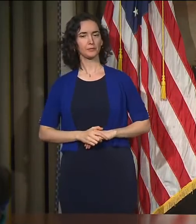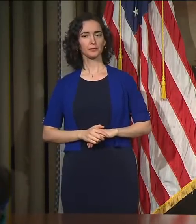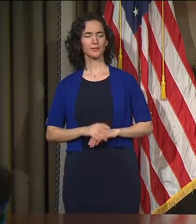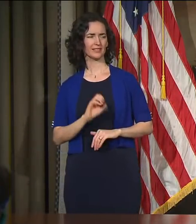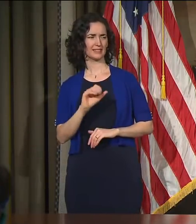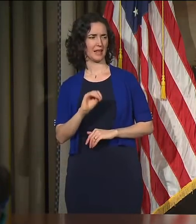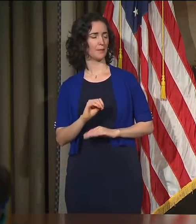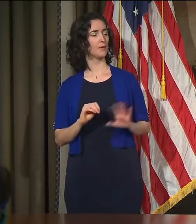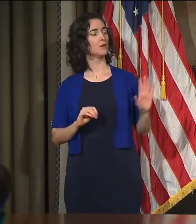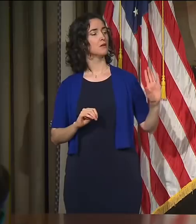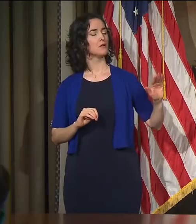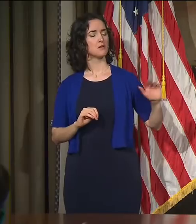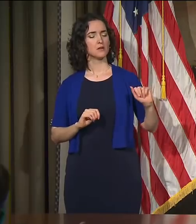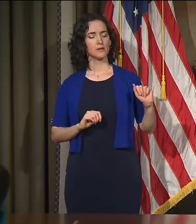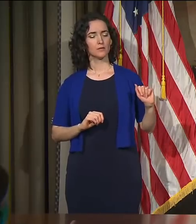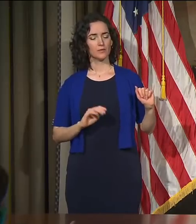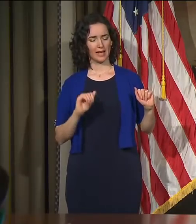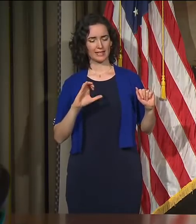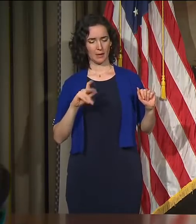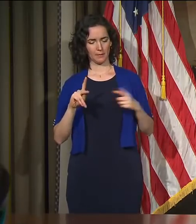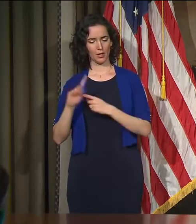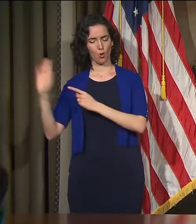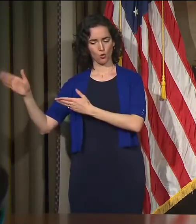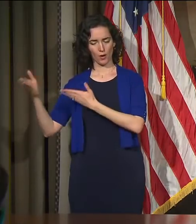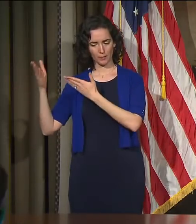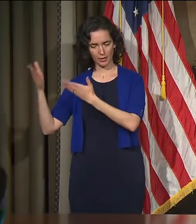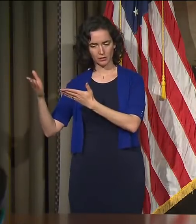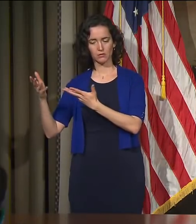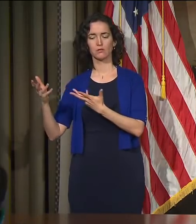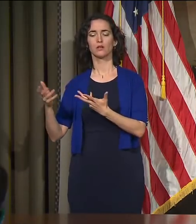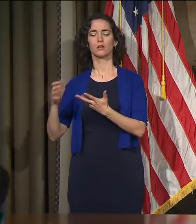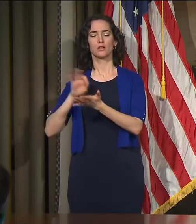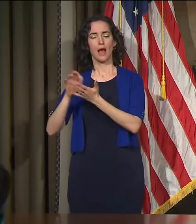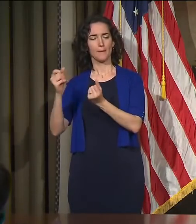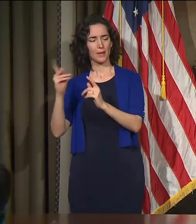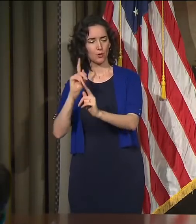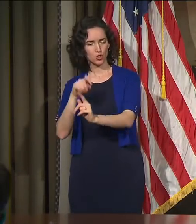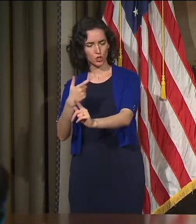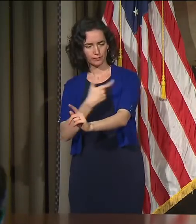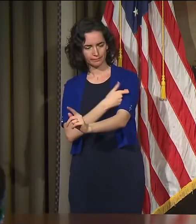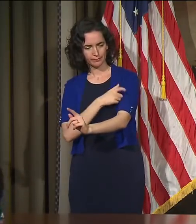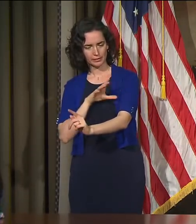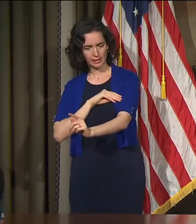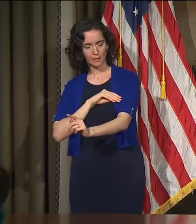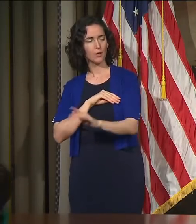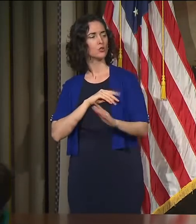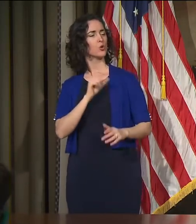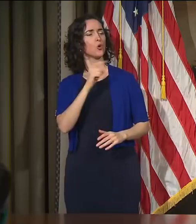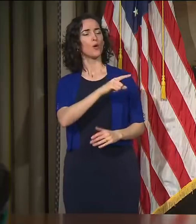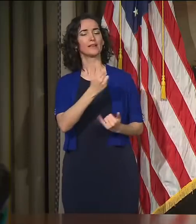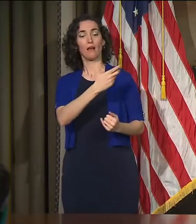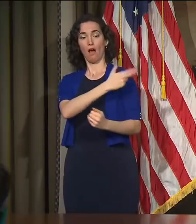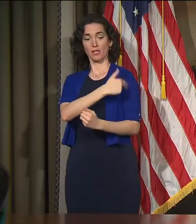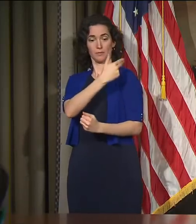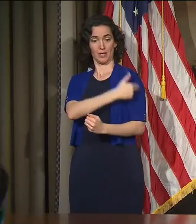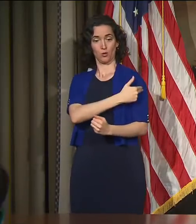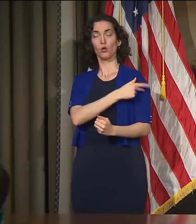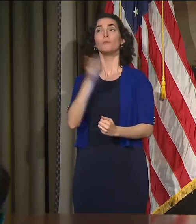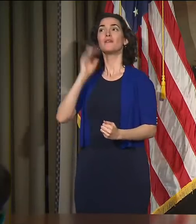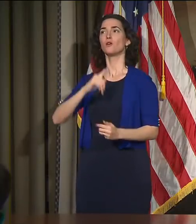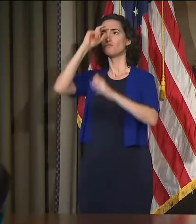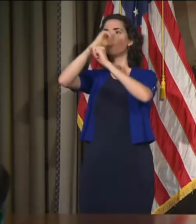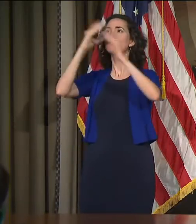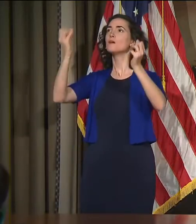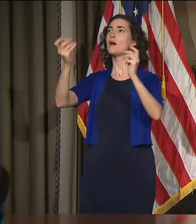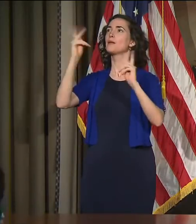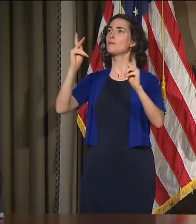obviously going to get it. Can you talk about what we've seen so far in hospitals? Have more or fewer people than we expected of